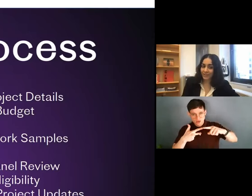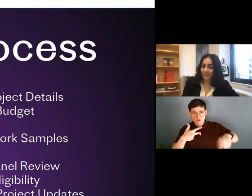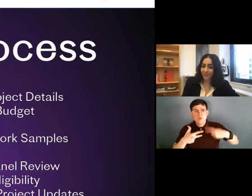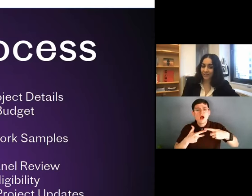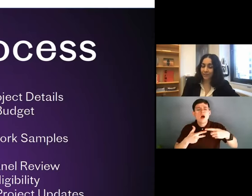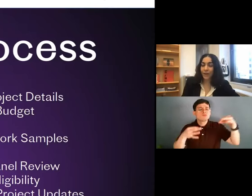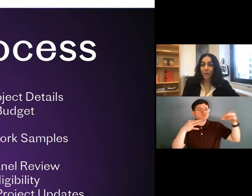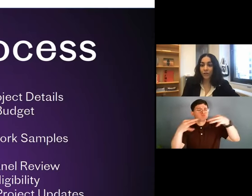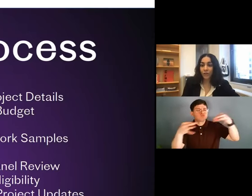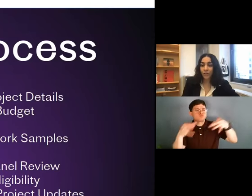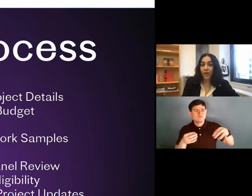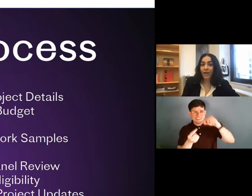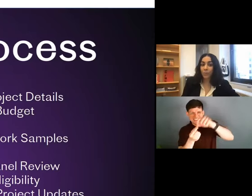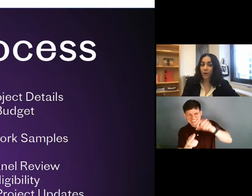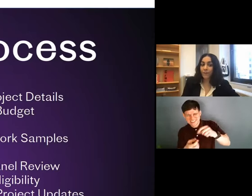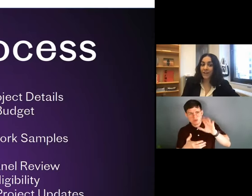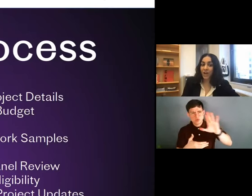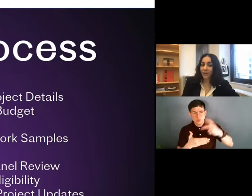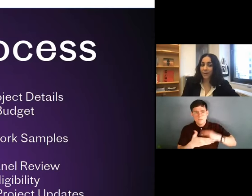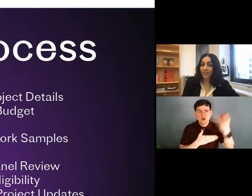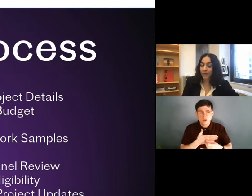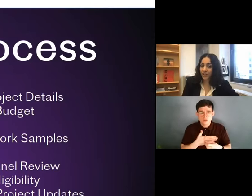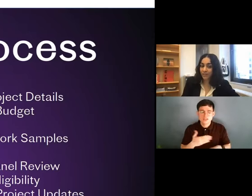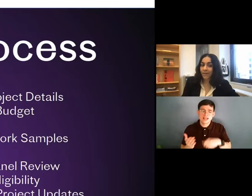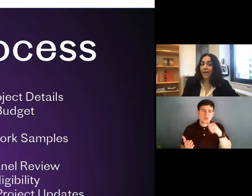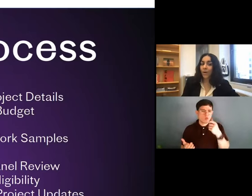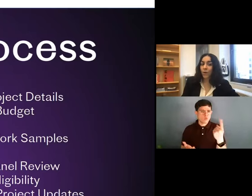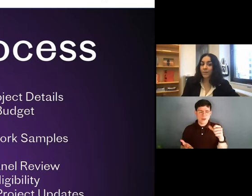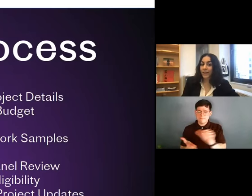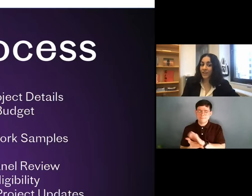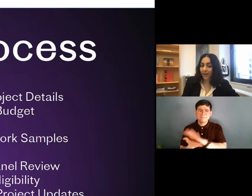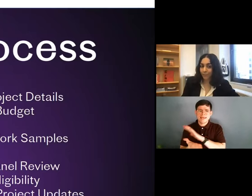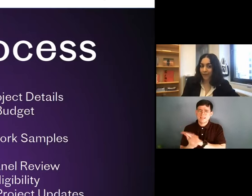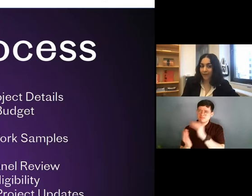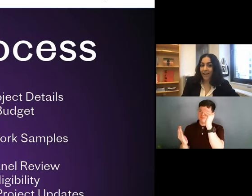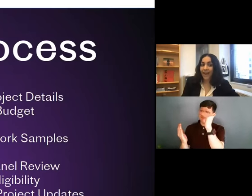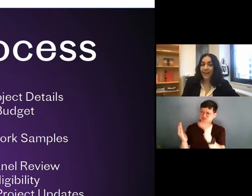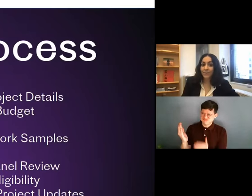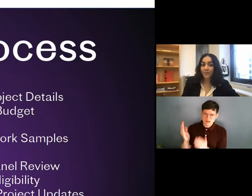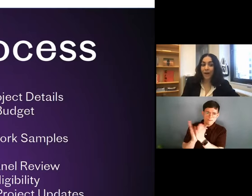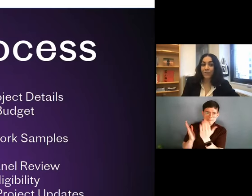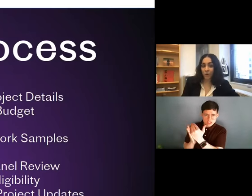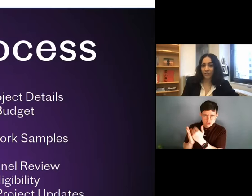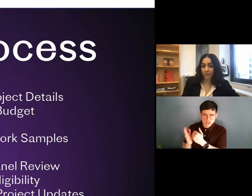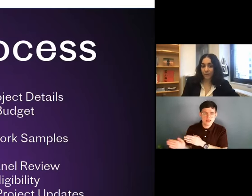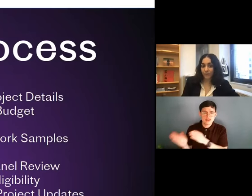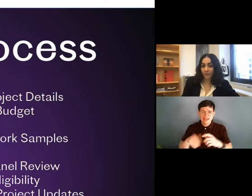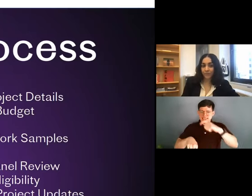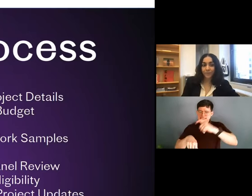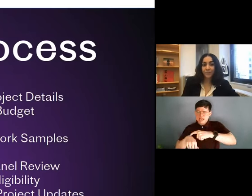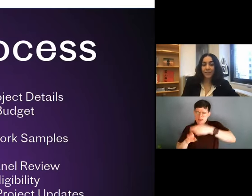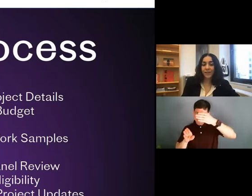project details. That will include a one-page itemized budget, a one-page timeline, and up to 5 work